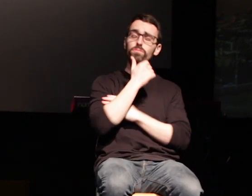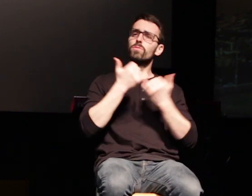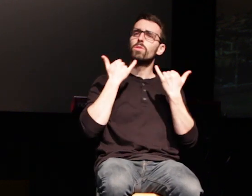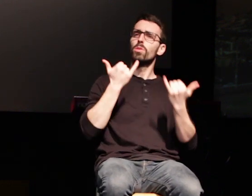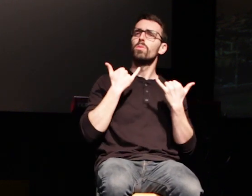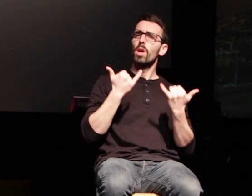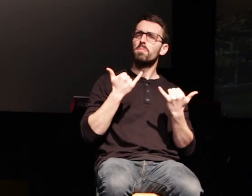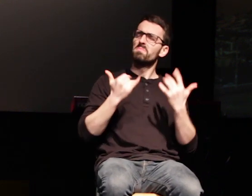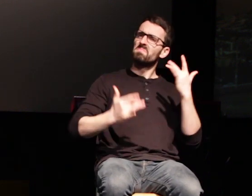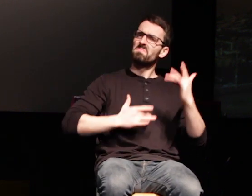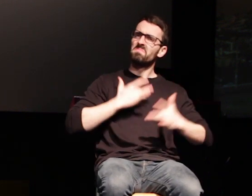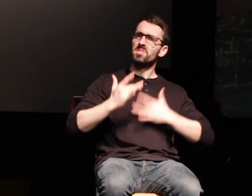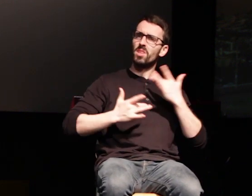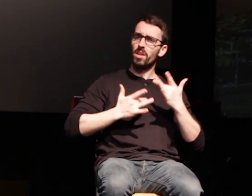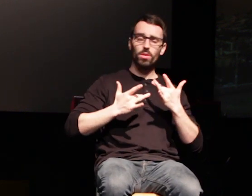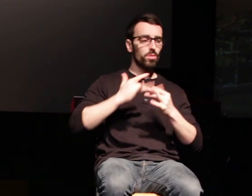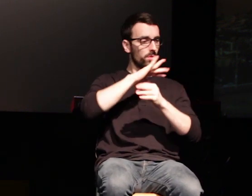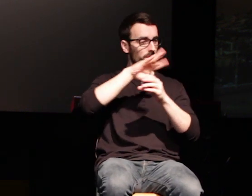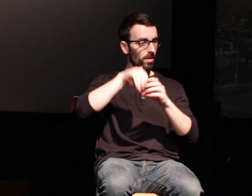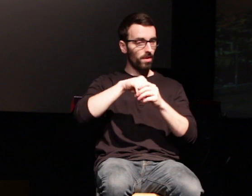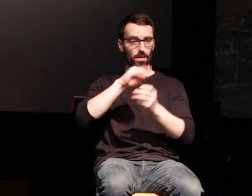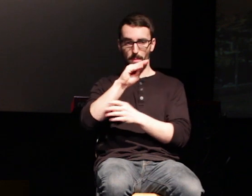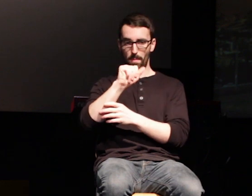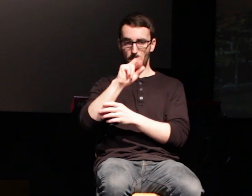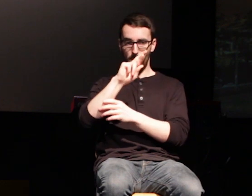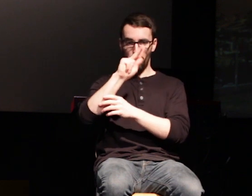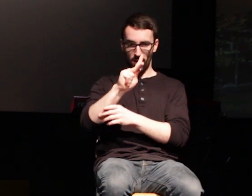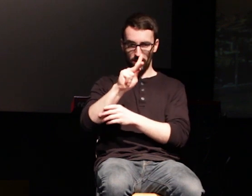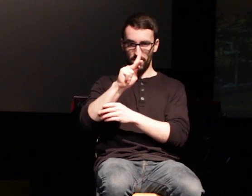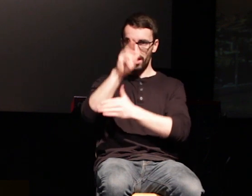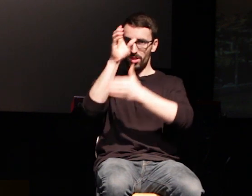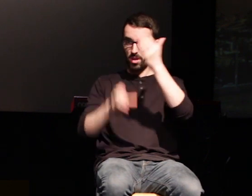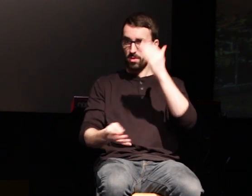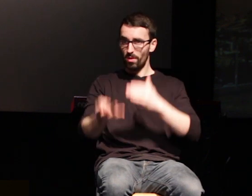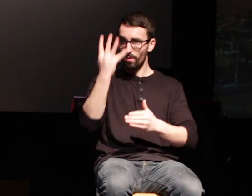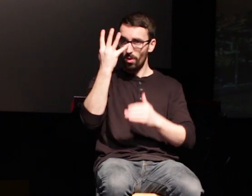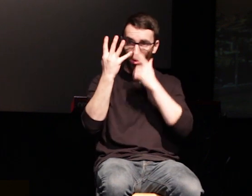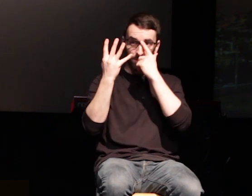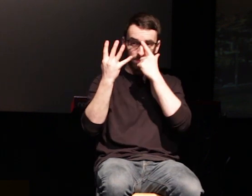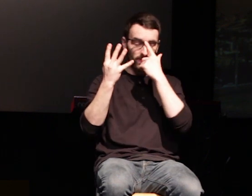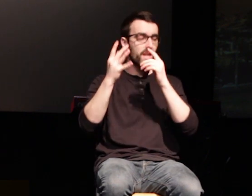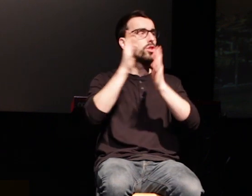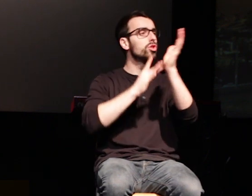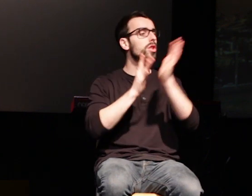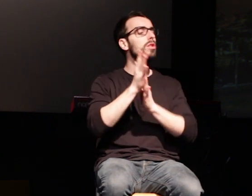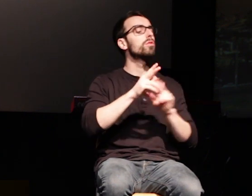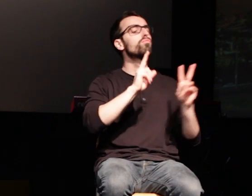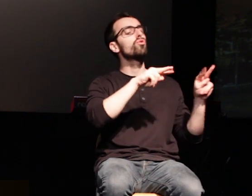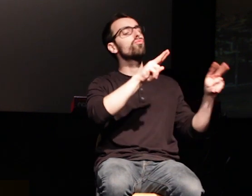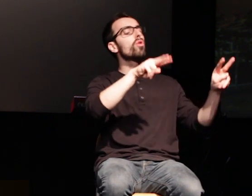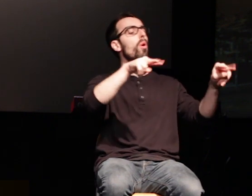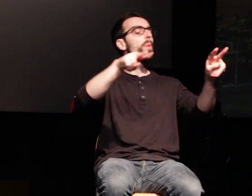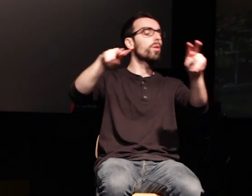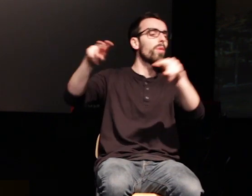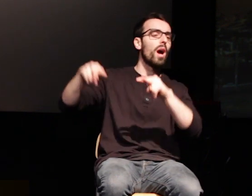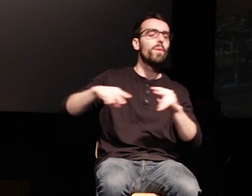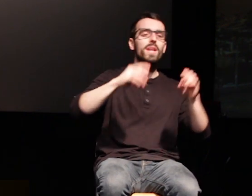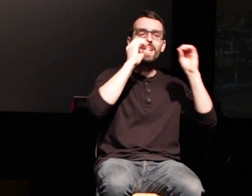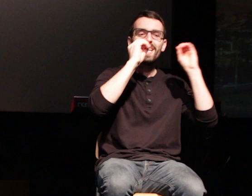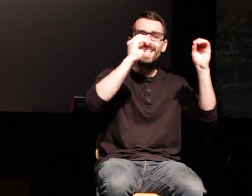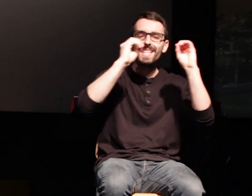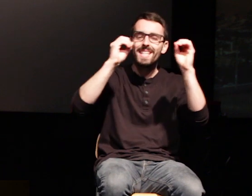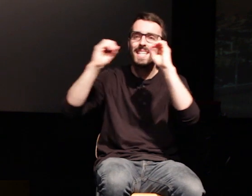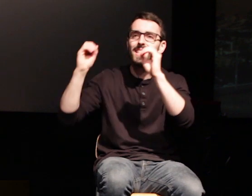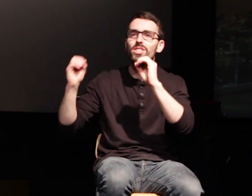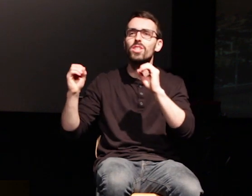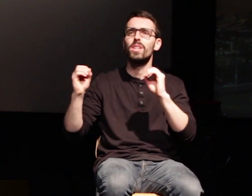to be in Mark chapter 4, and we're going to start in verse 1, and Jesus is traveling around, and he's teaching, and he's preaching, and he's healing, and he's performing miracles, and so